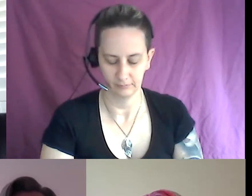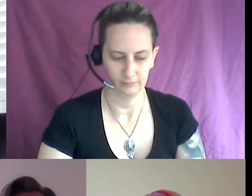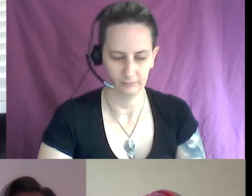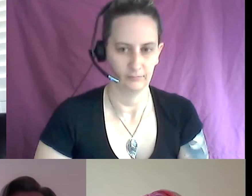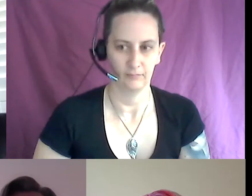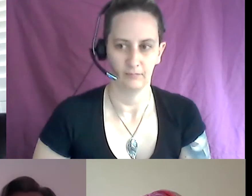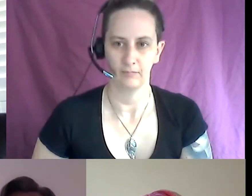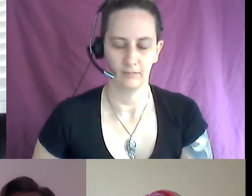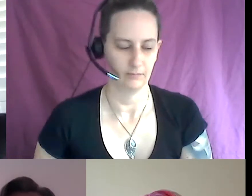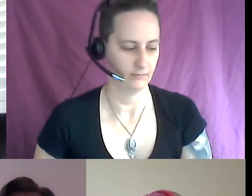might navigate that?